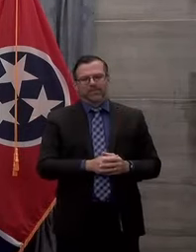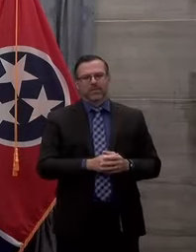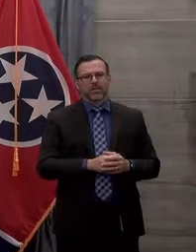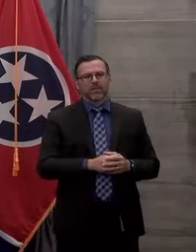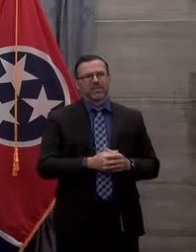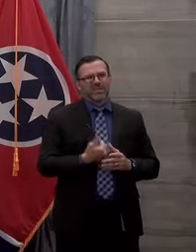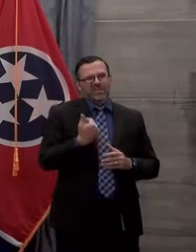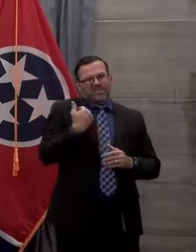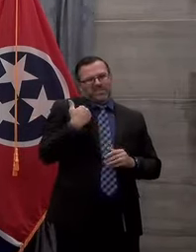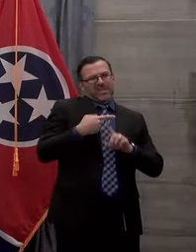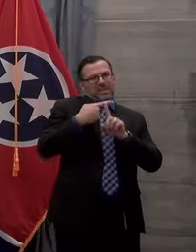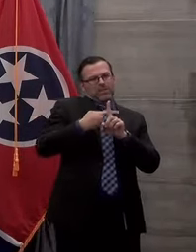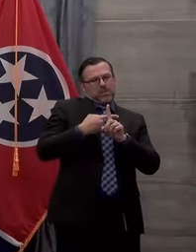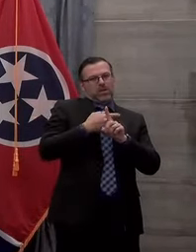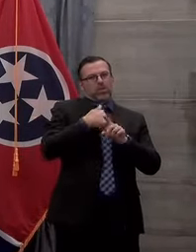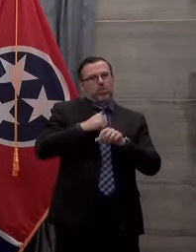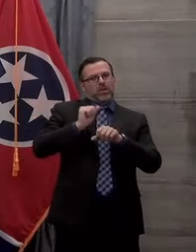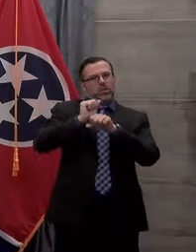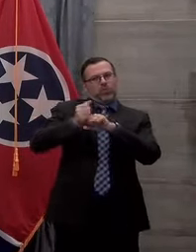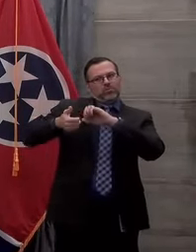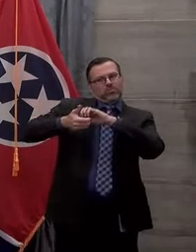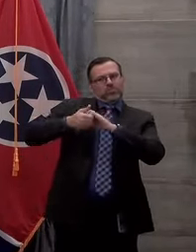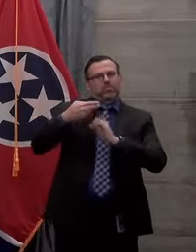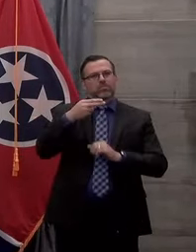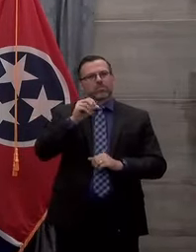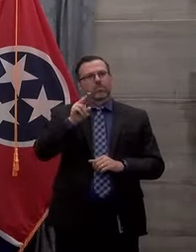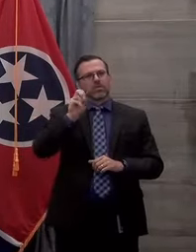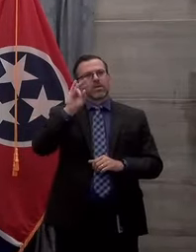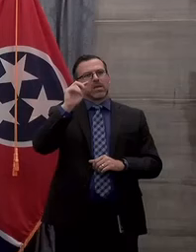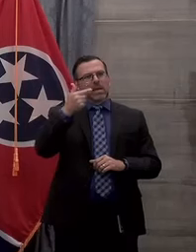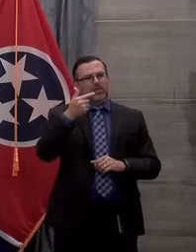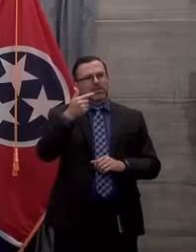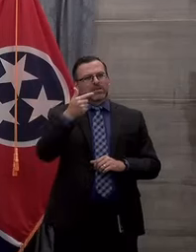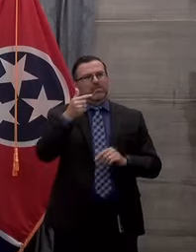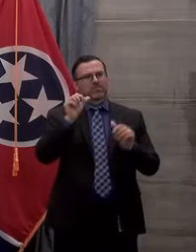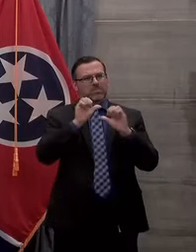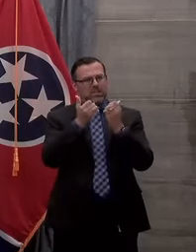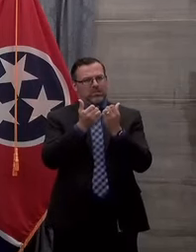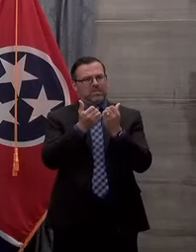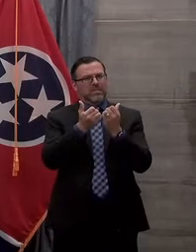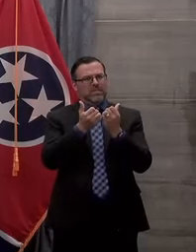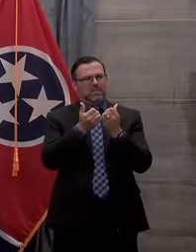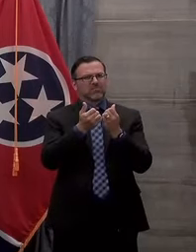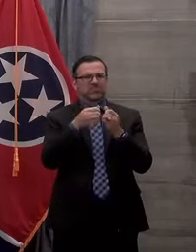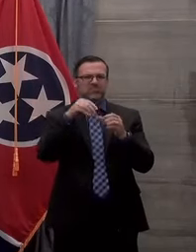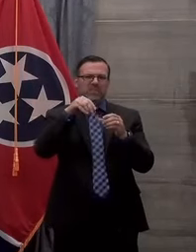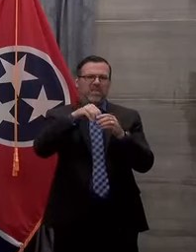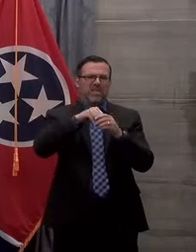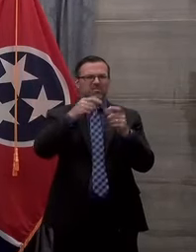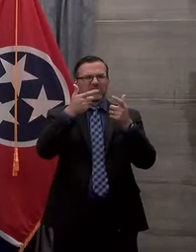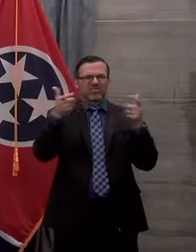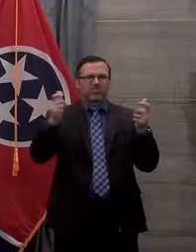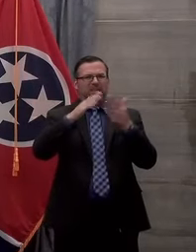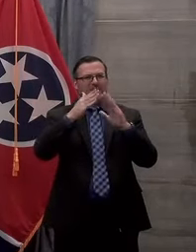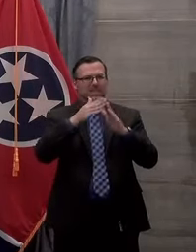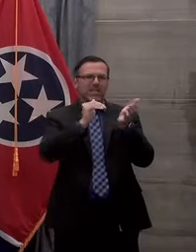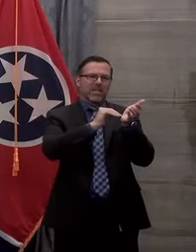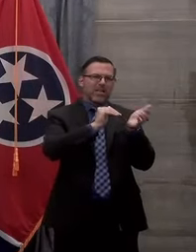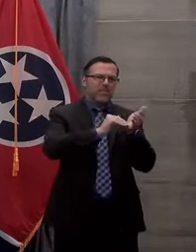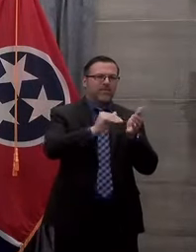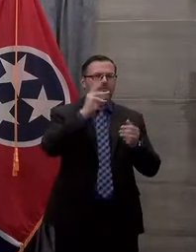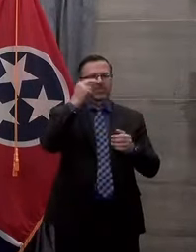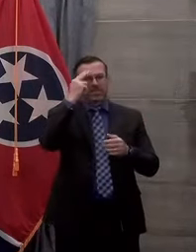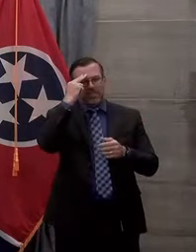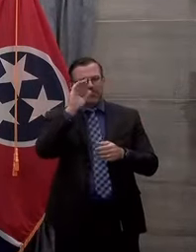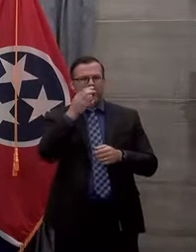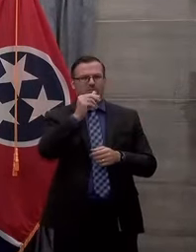with housing and urban development agencies in our major metropolitan areas, Memphis, Nashville, Chattanooga,